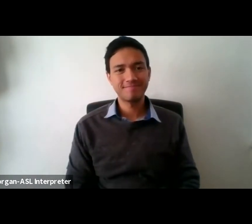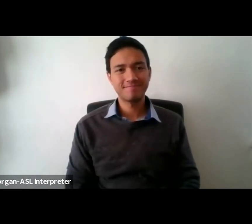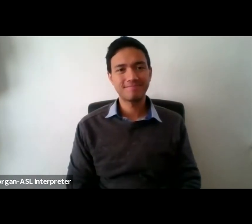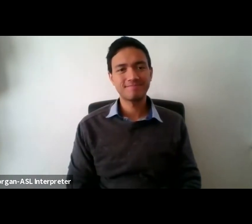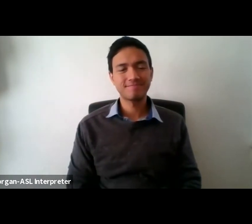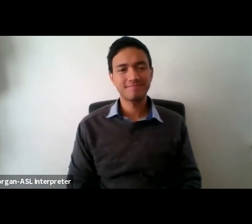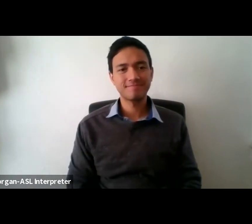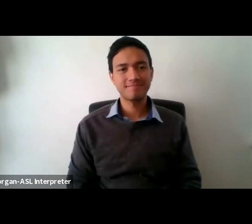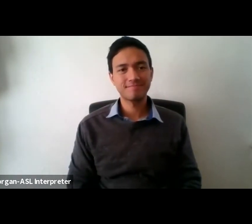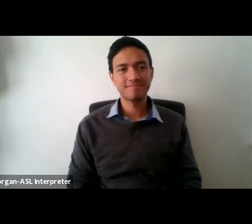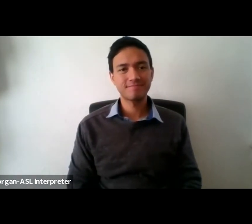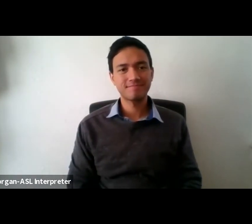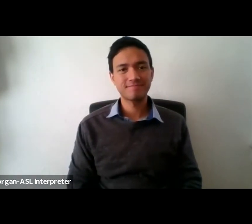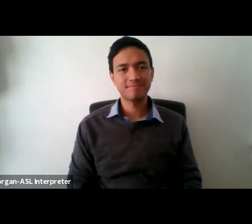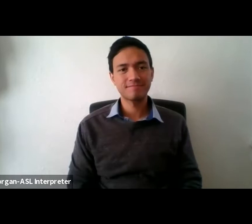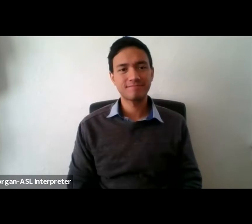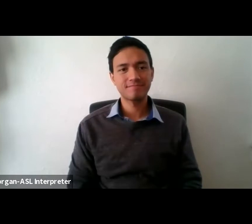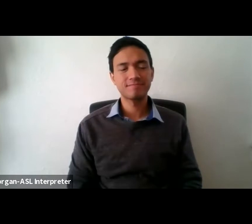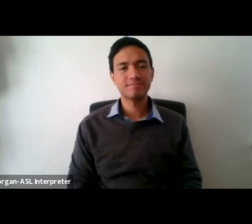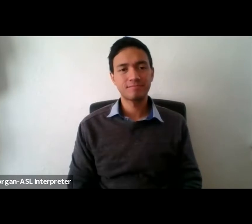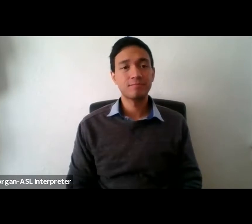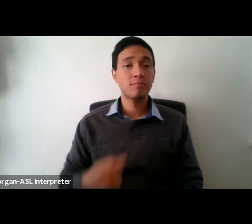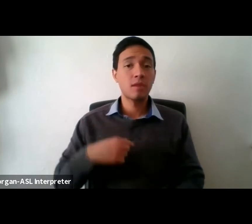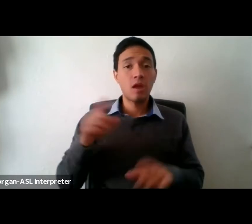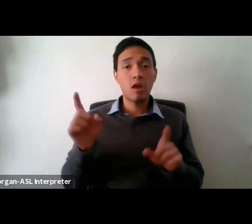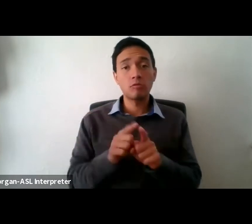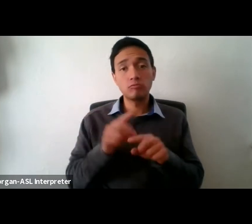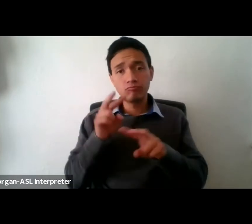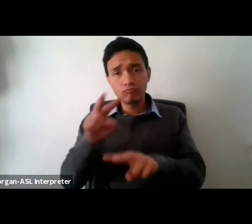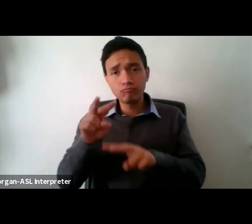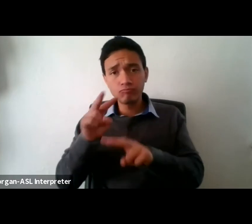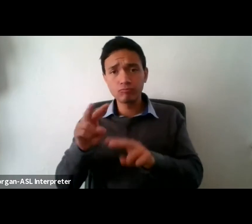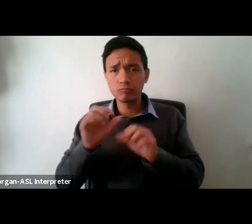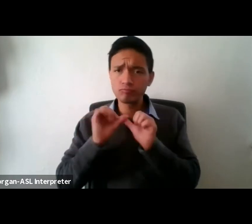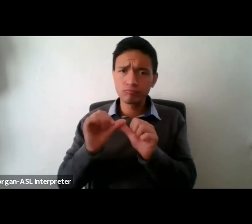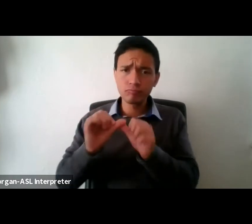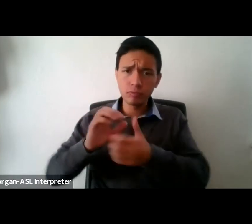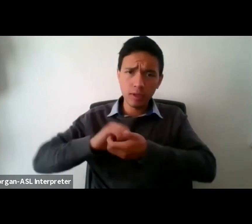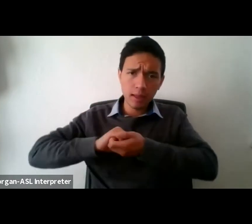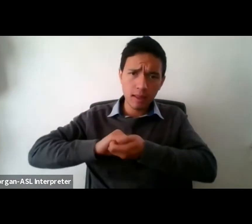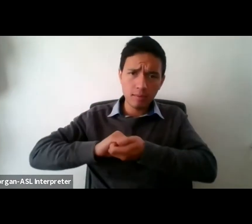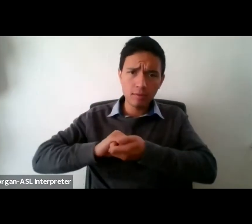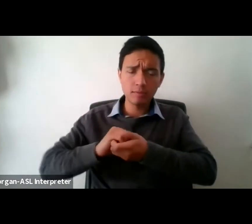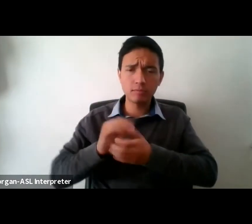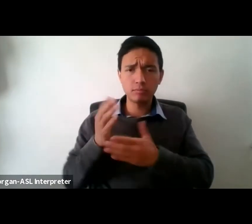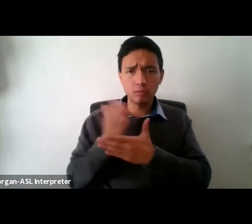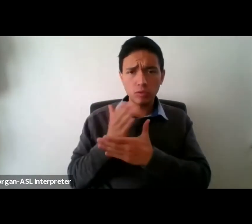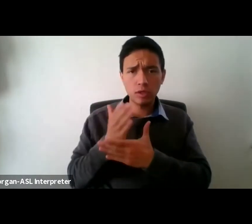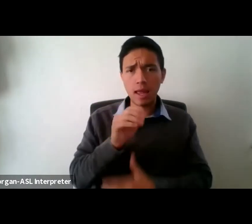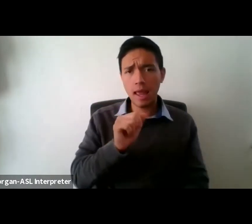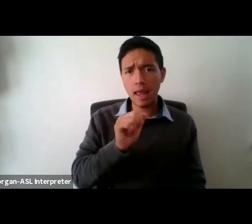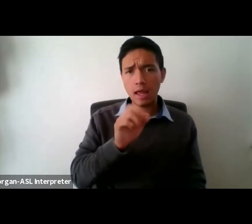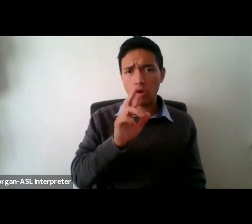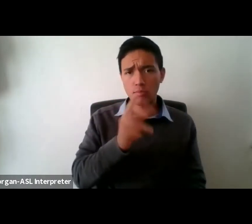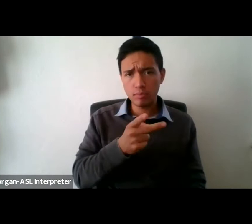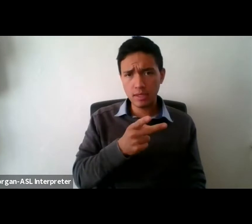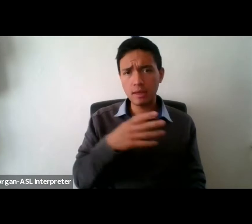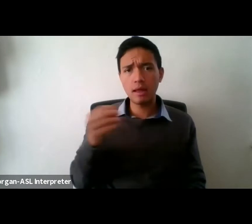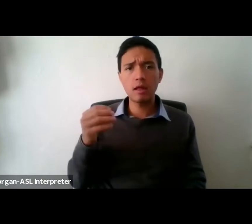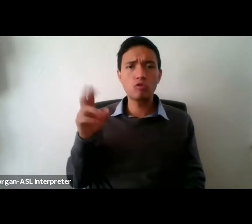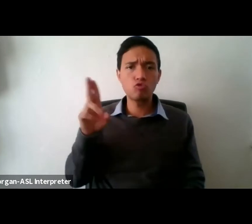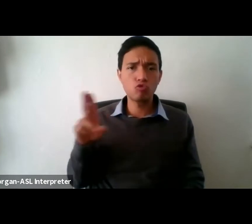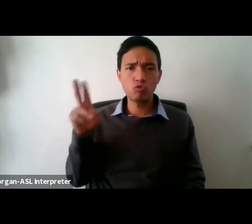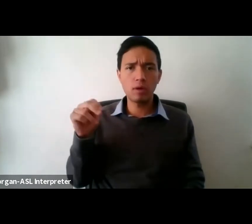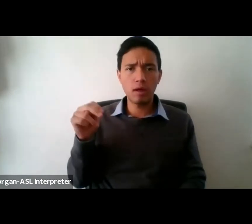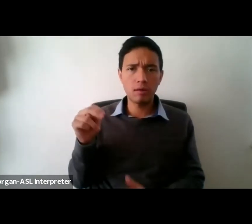I also look forward to the continuing collaboration between AARP and the Office of the Secretary